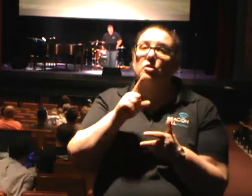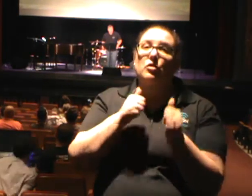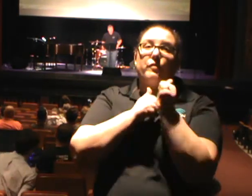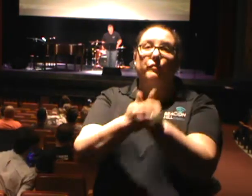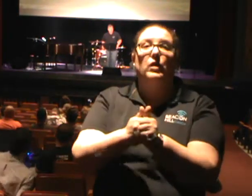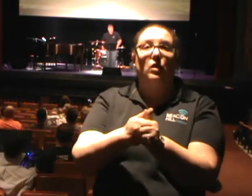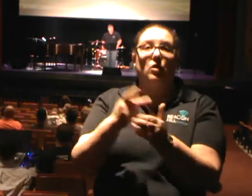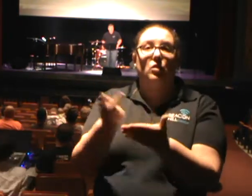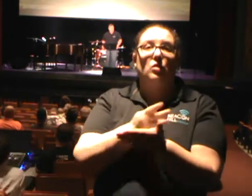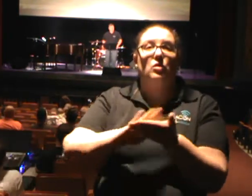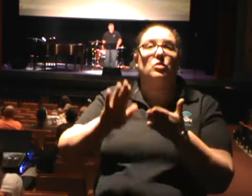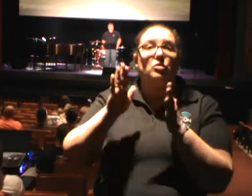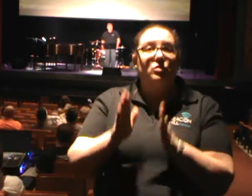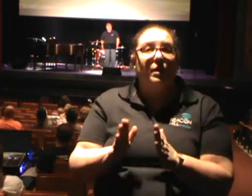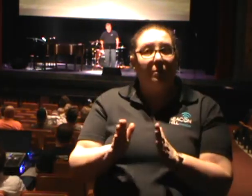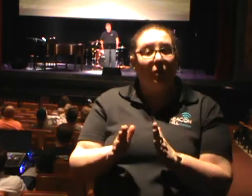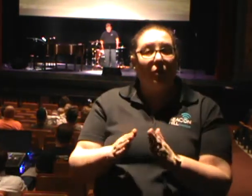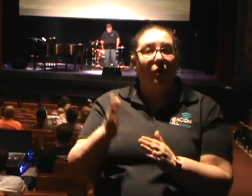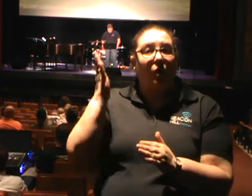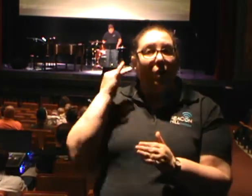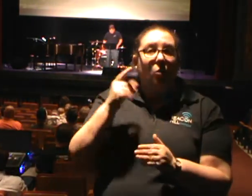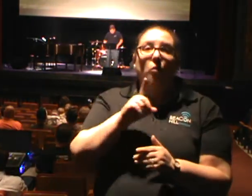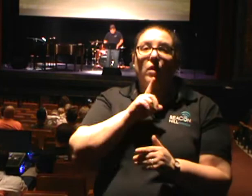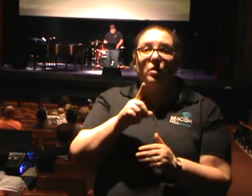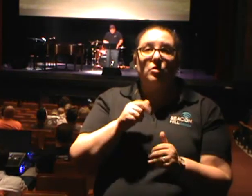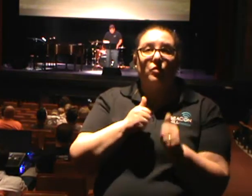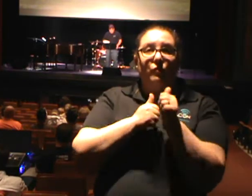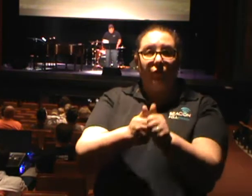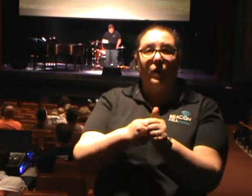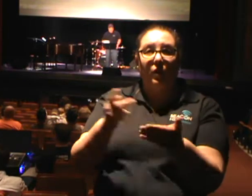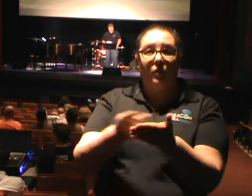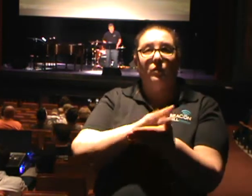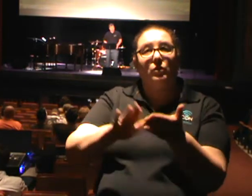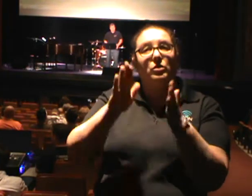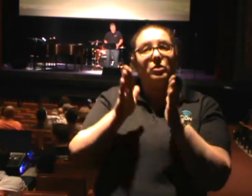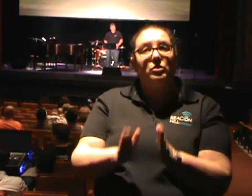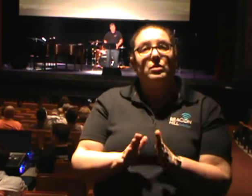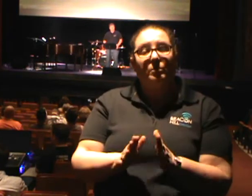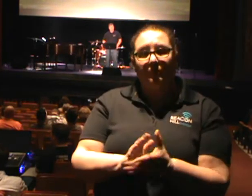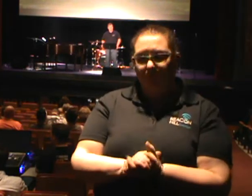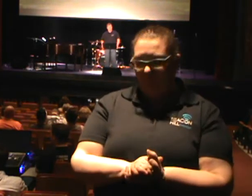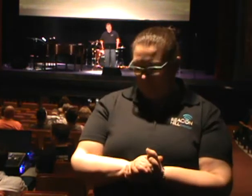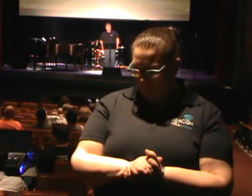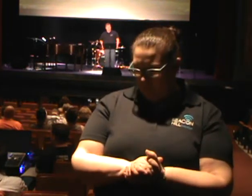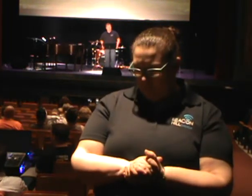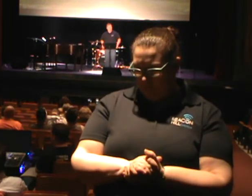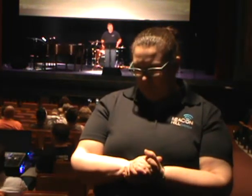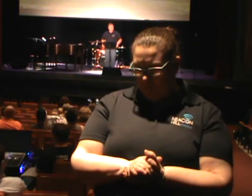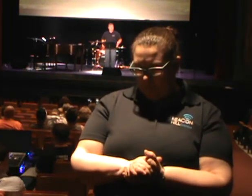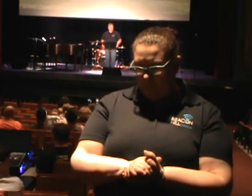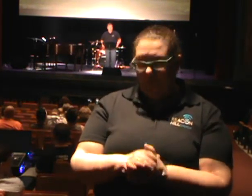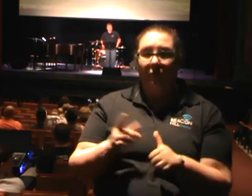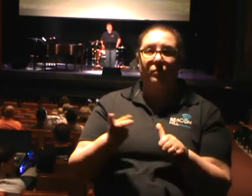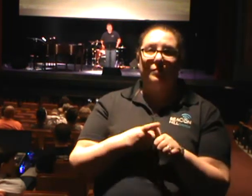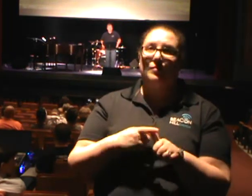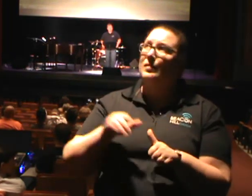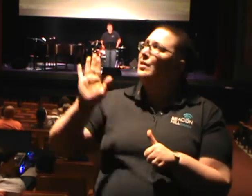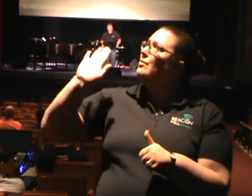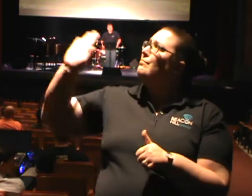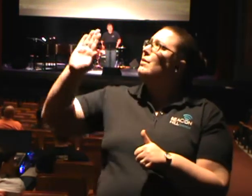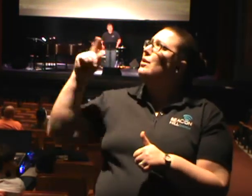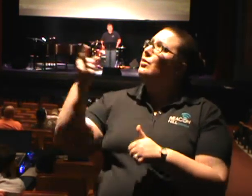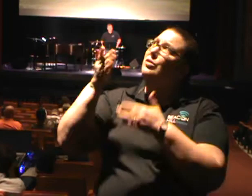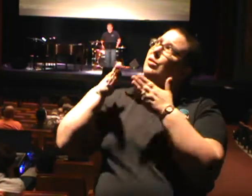shepherd. Why you should follow the shepherd, verses 7 through 14 says this. One, he's the only way,